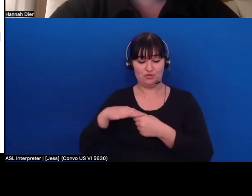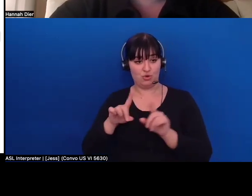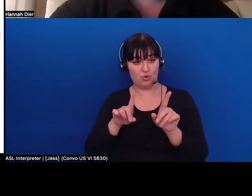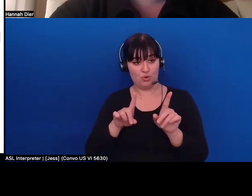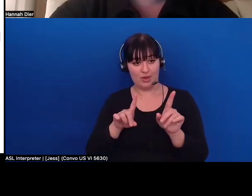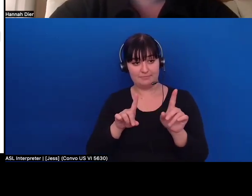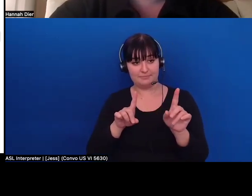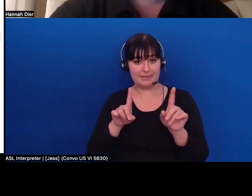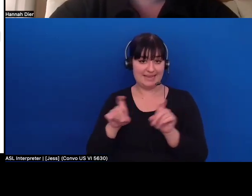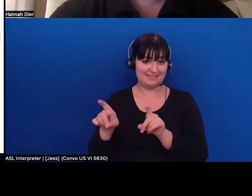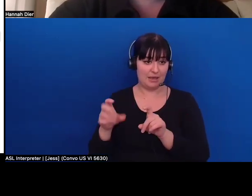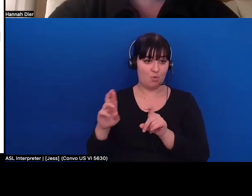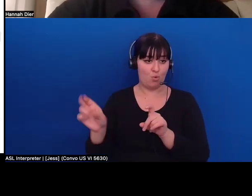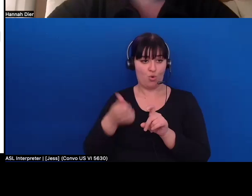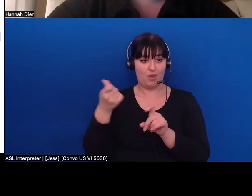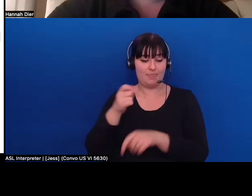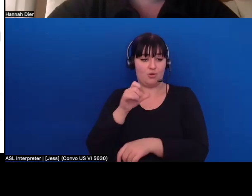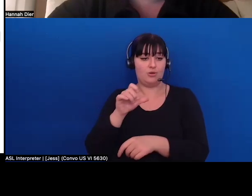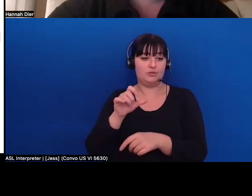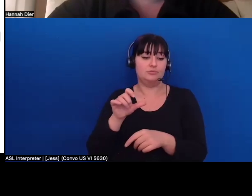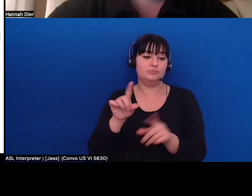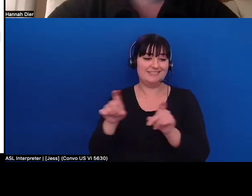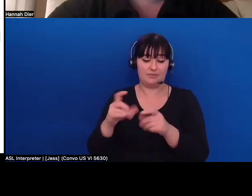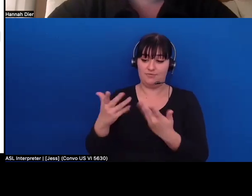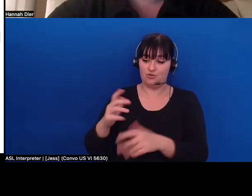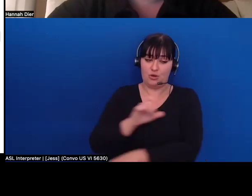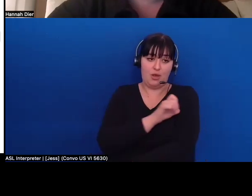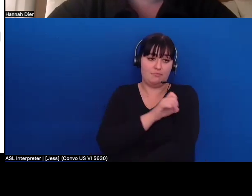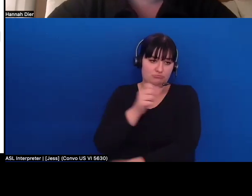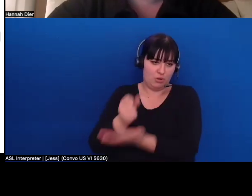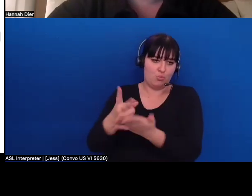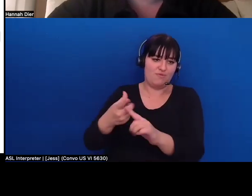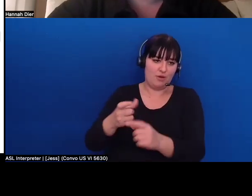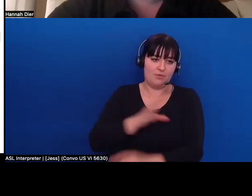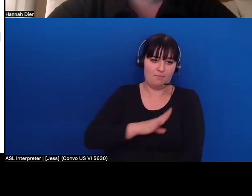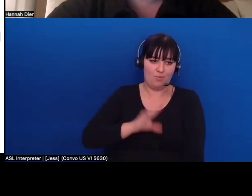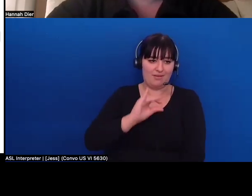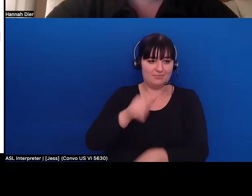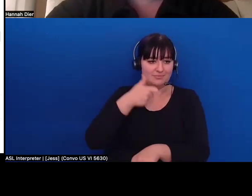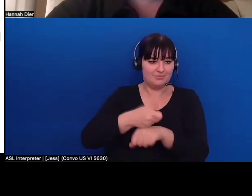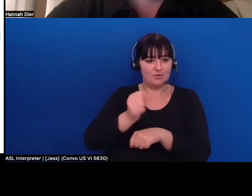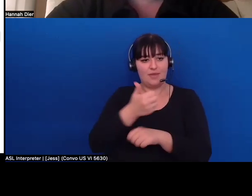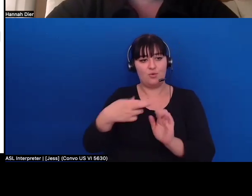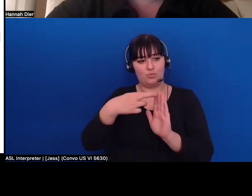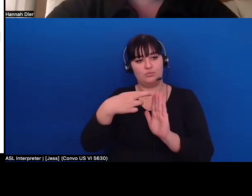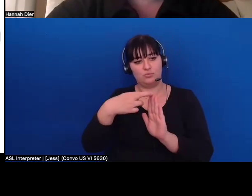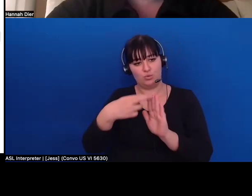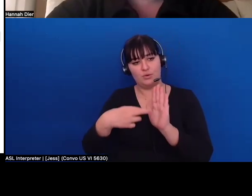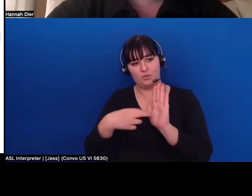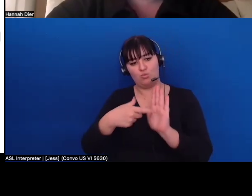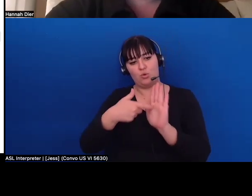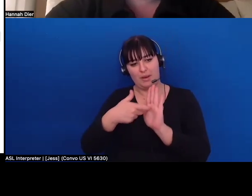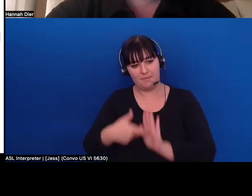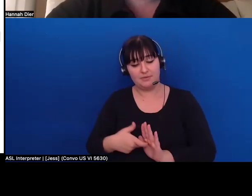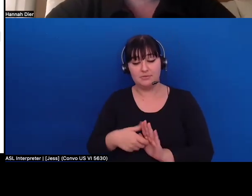other exam approved by the board and satisfied other requirements established by the board. The board also